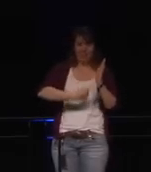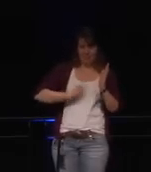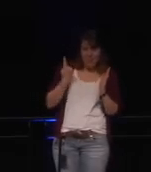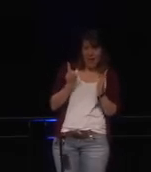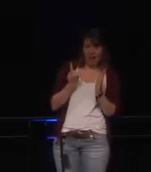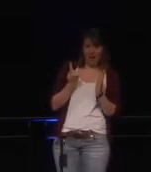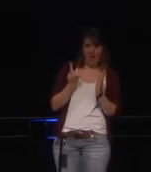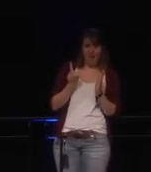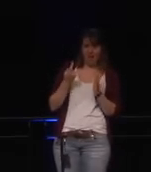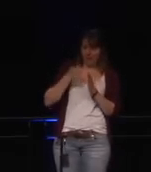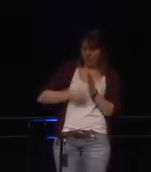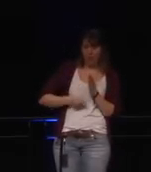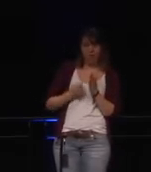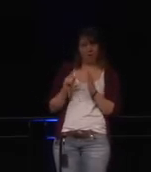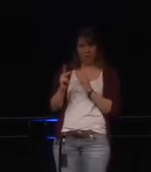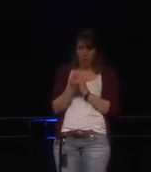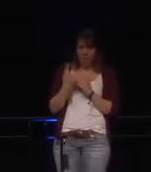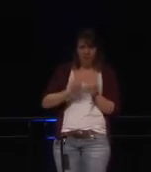is how it looks like.